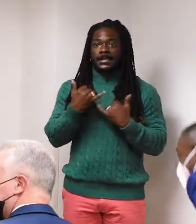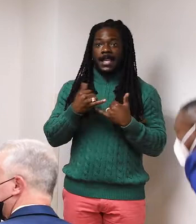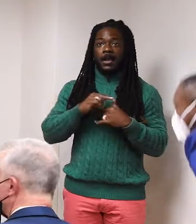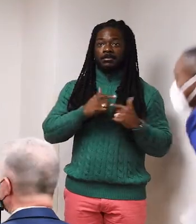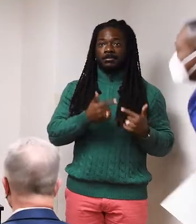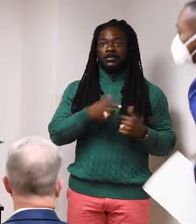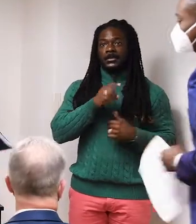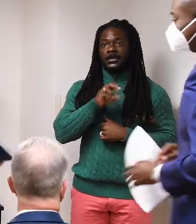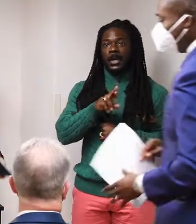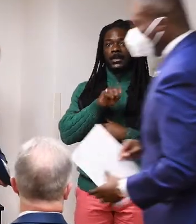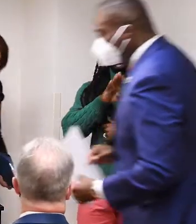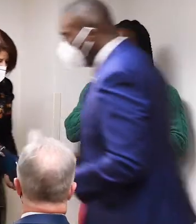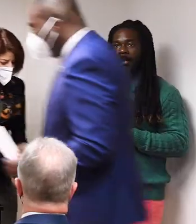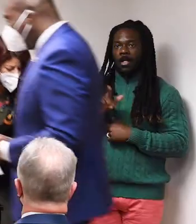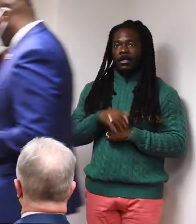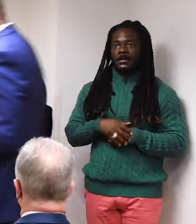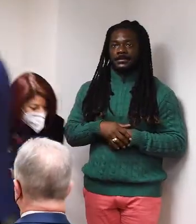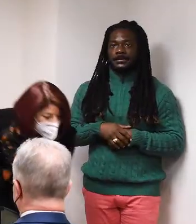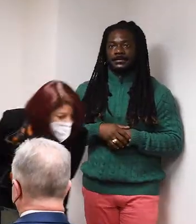Ball.